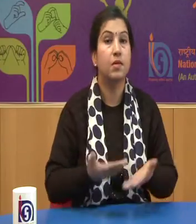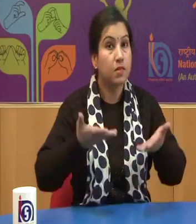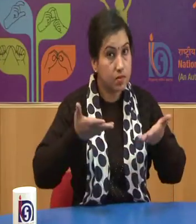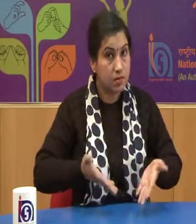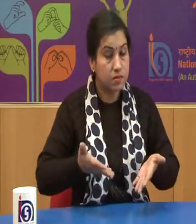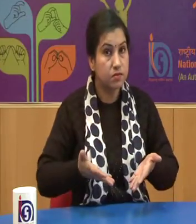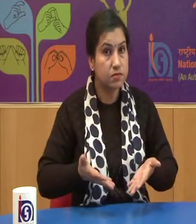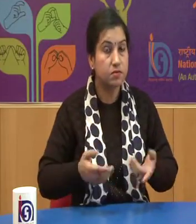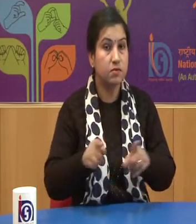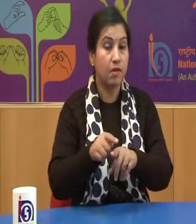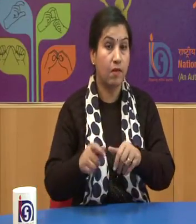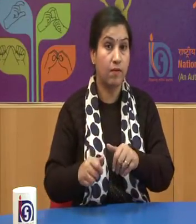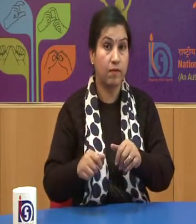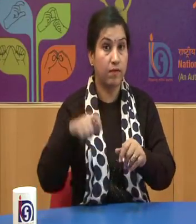with this we come to the end of this video.